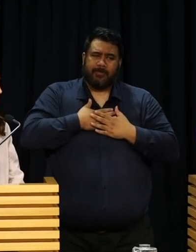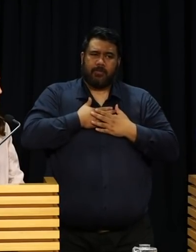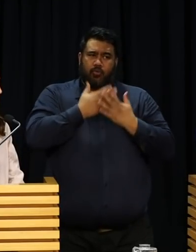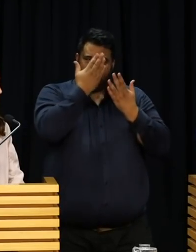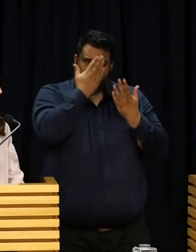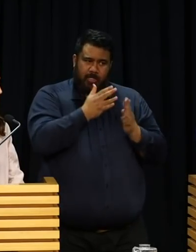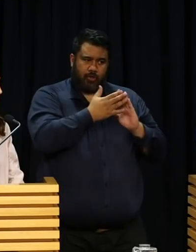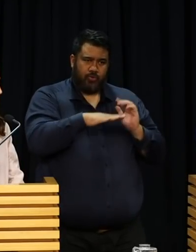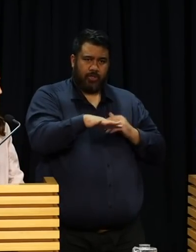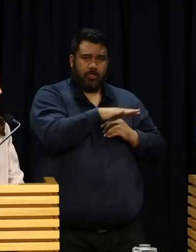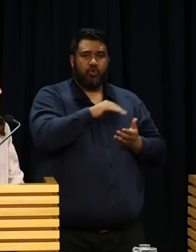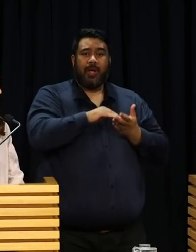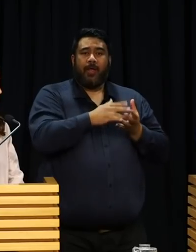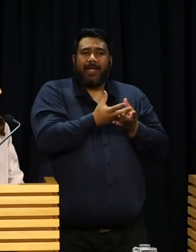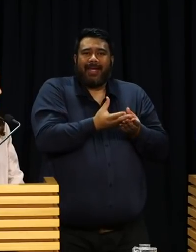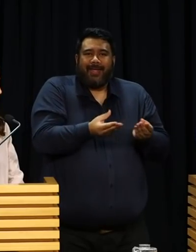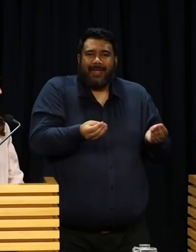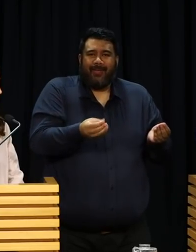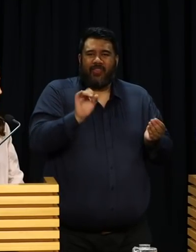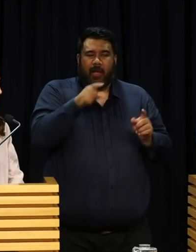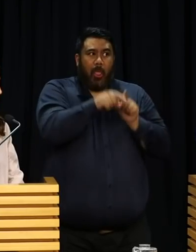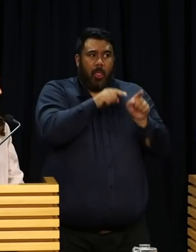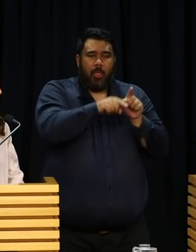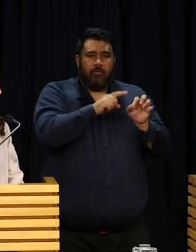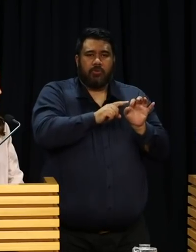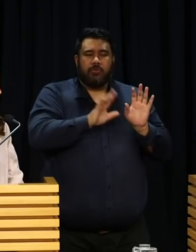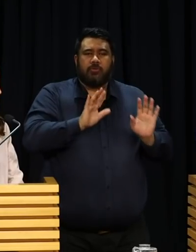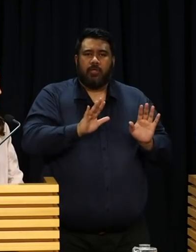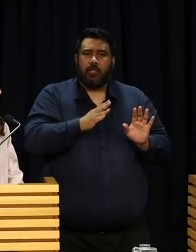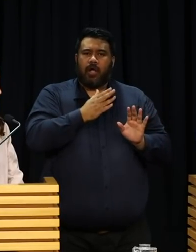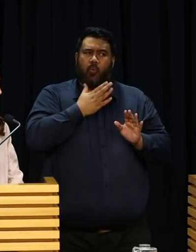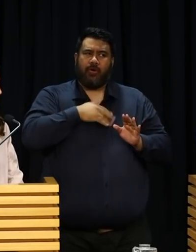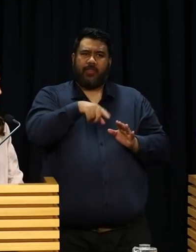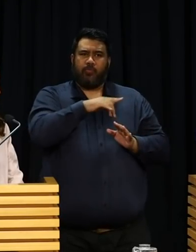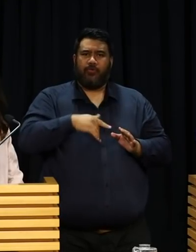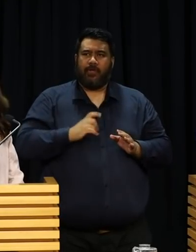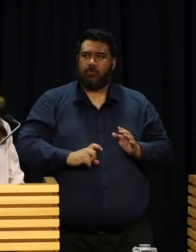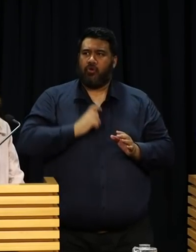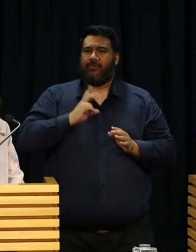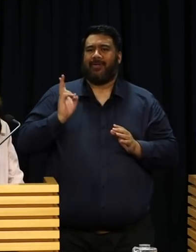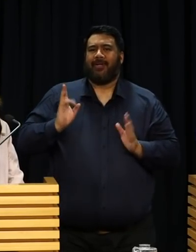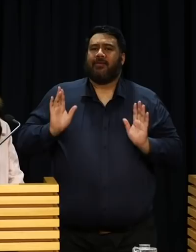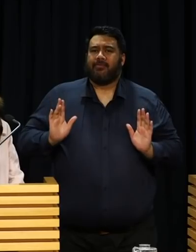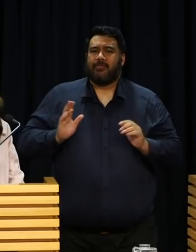to help the community heal. I want them to restore their mana as peoples of Aotearoa. Minister, is your father still alive,